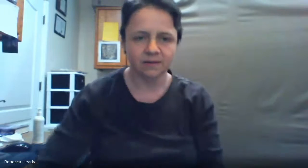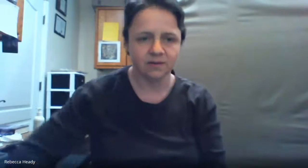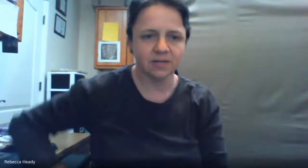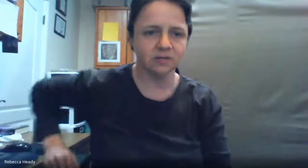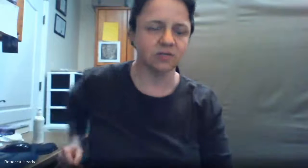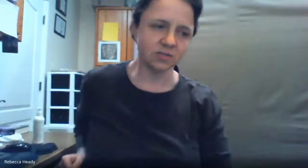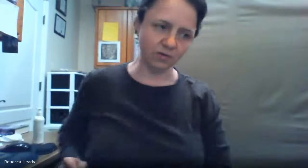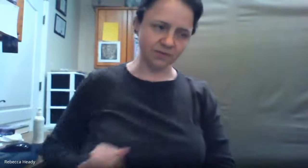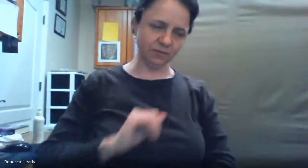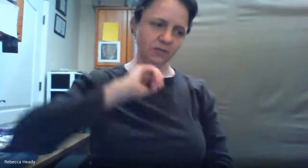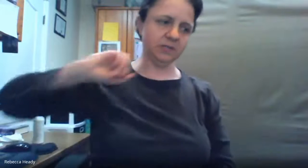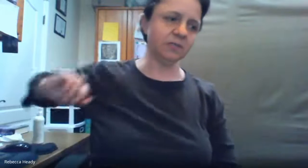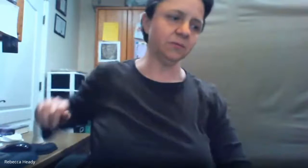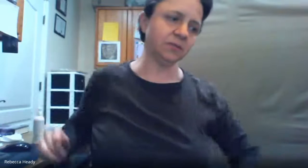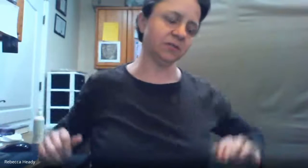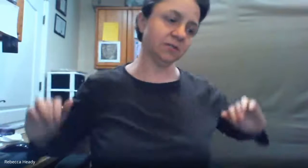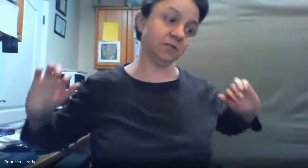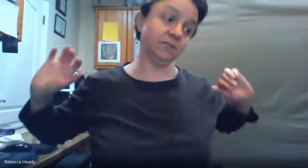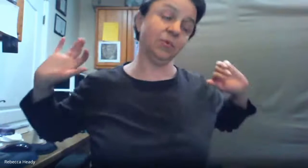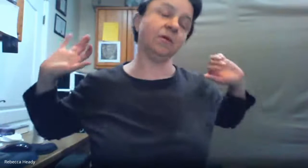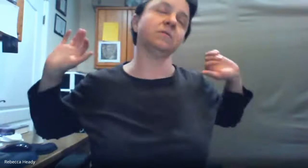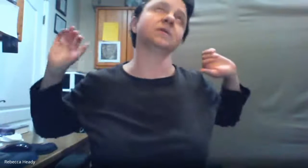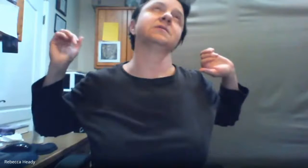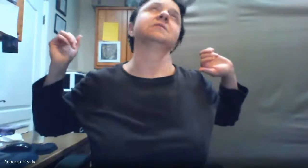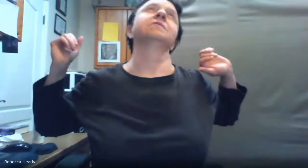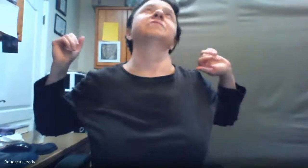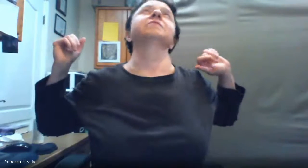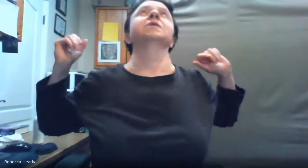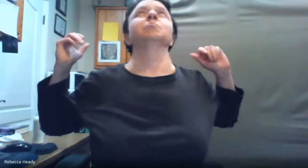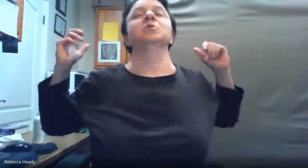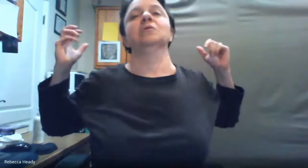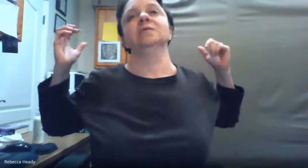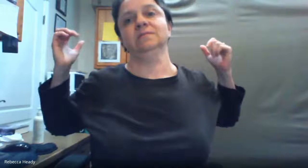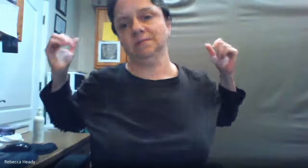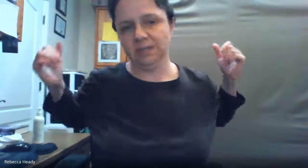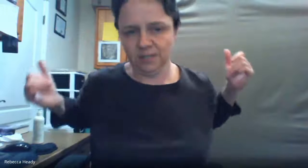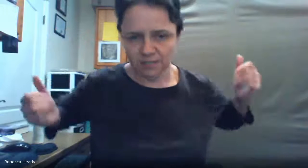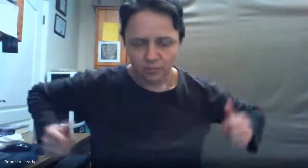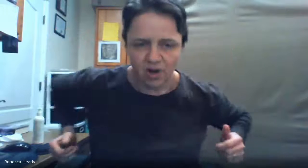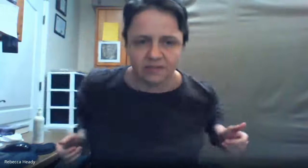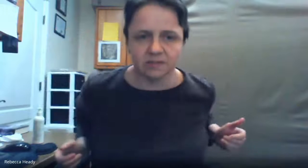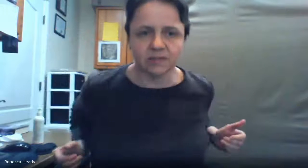Those kind of stretches always feel good, especially when you're just spend all day sitting in front of a computer, practically.